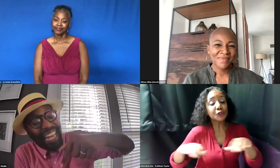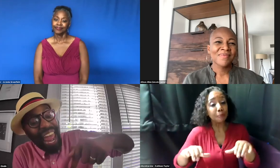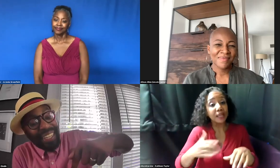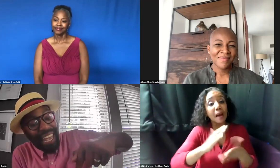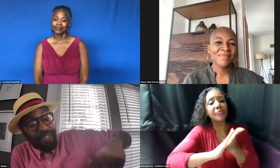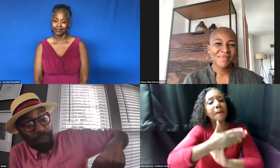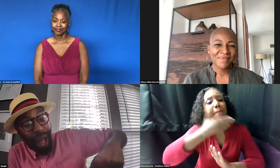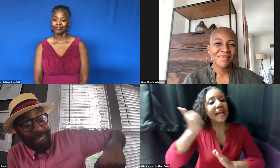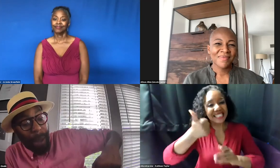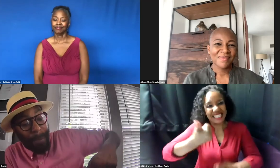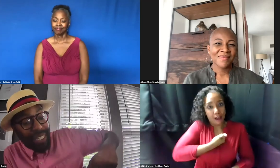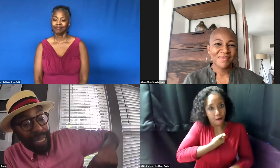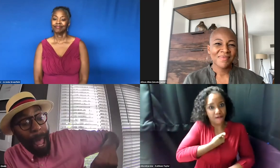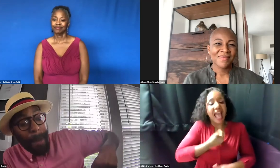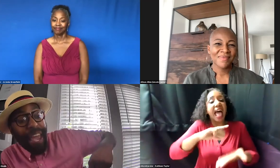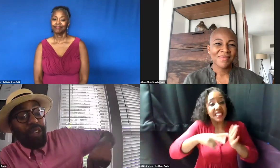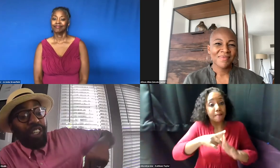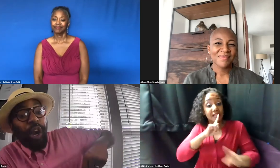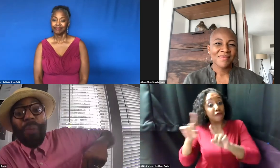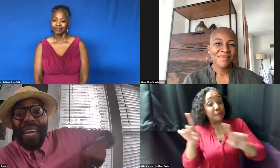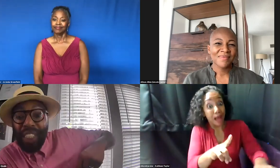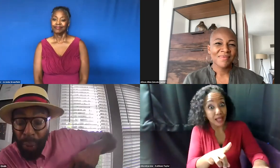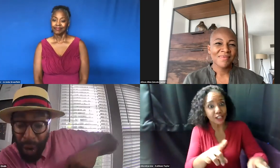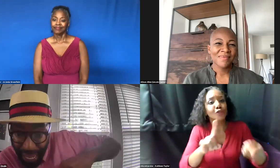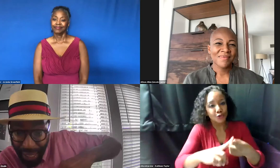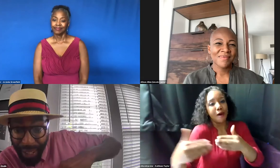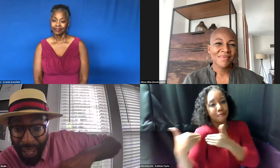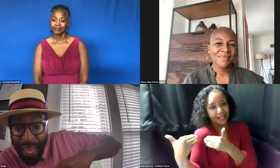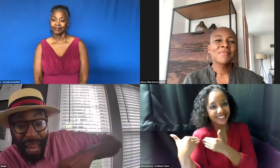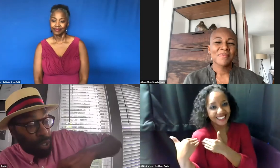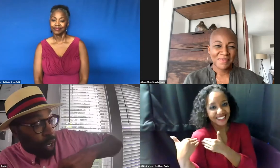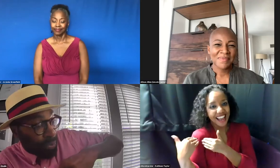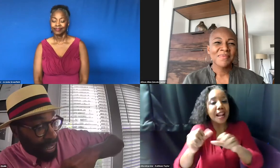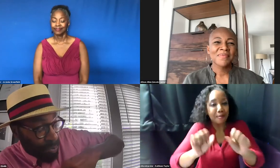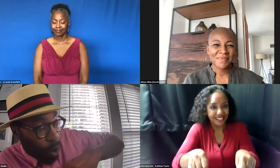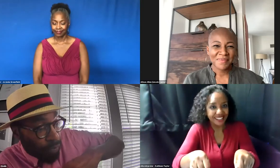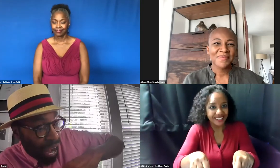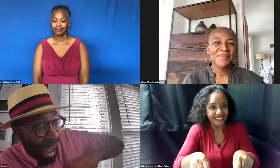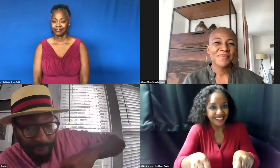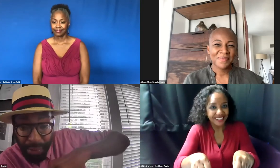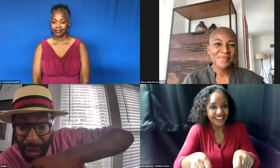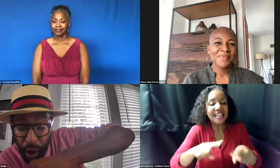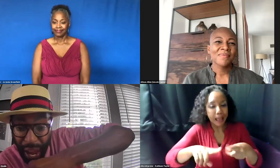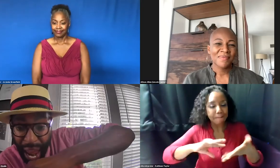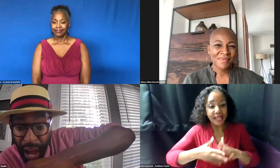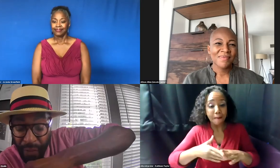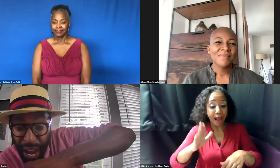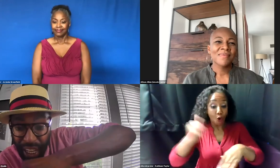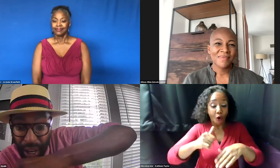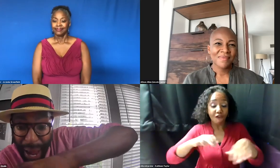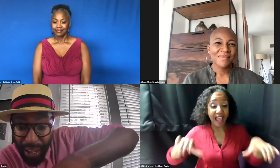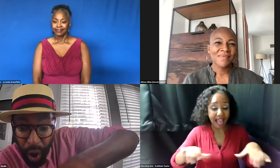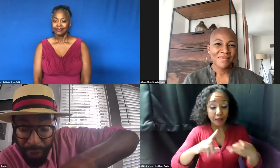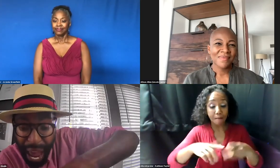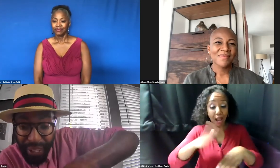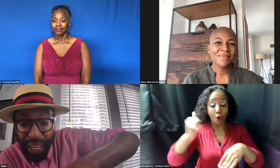and then enact a responsibility based on the circumstances that we are in. And those circumstances might call for activists, might call for